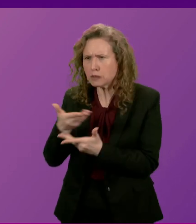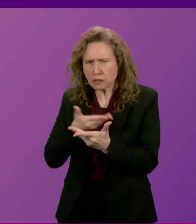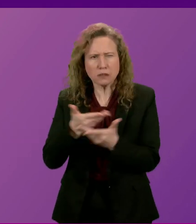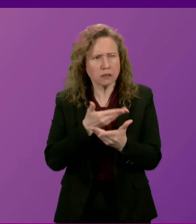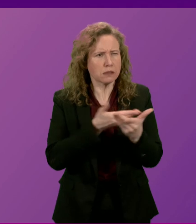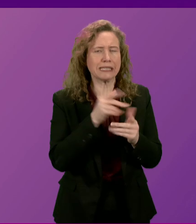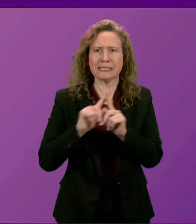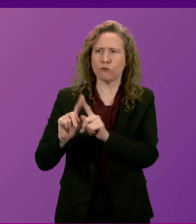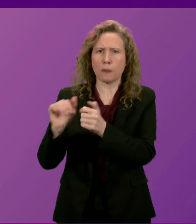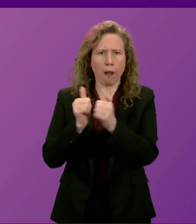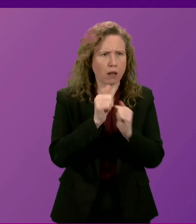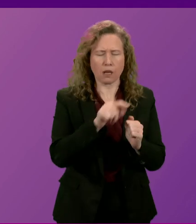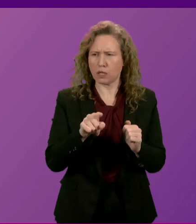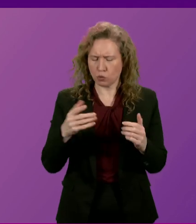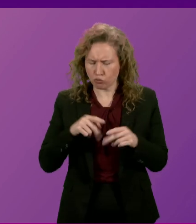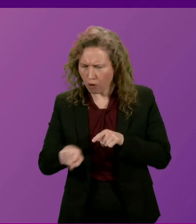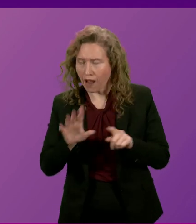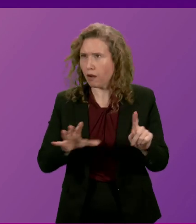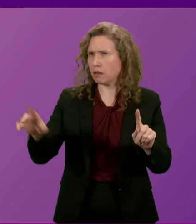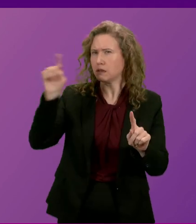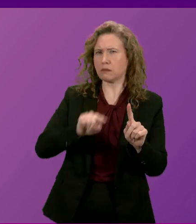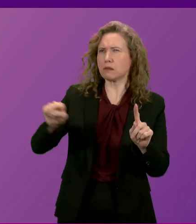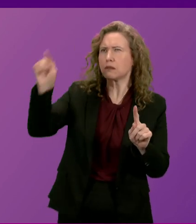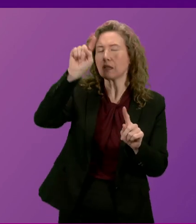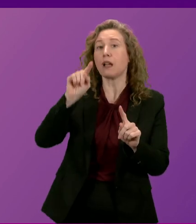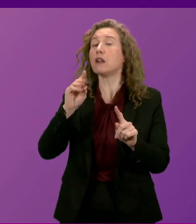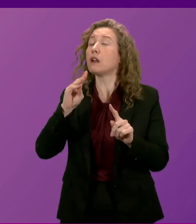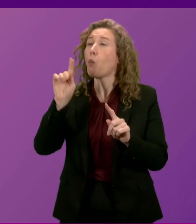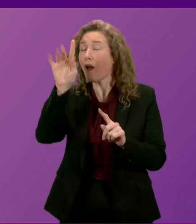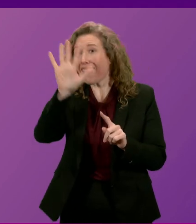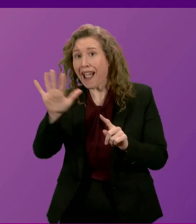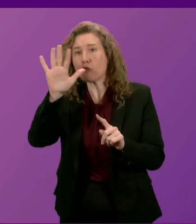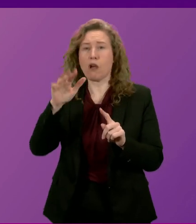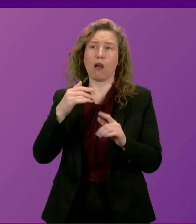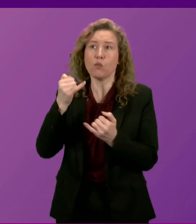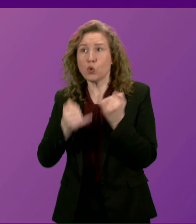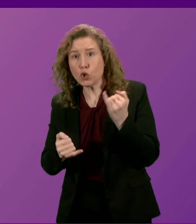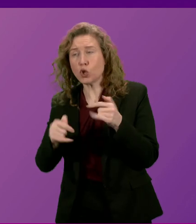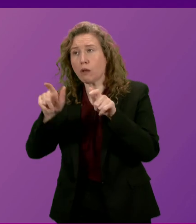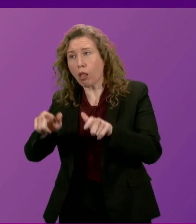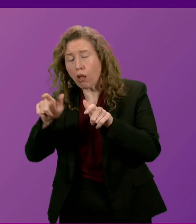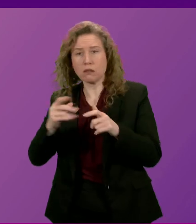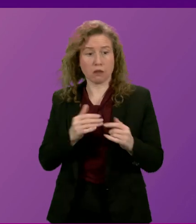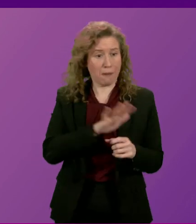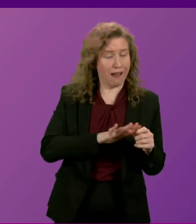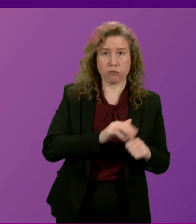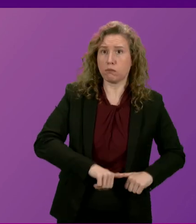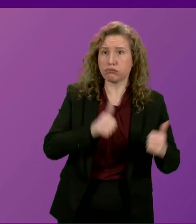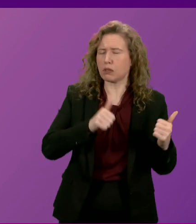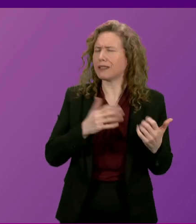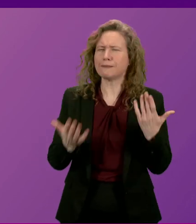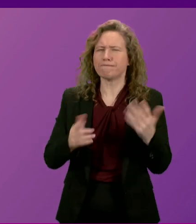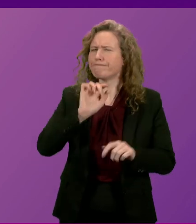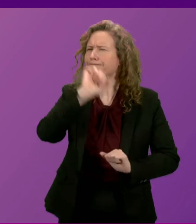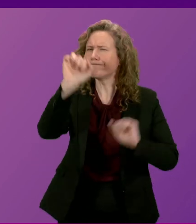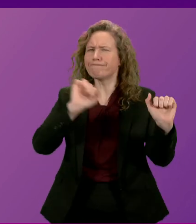the level of delayed discharge in different parts of the country, because there is significant variation around the country. Some parts of the country have very low levels